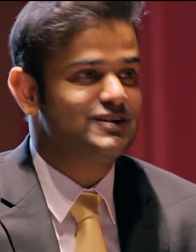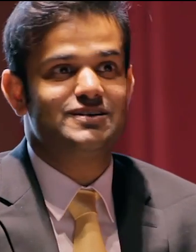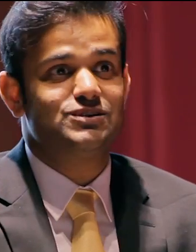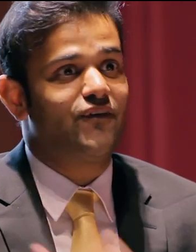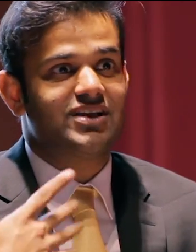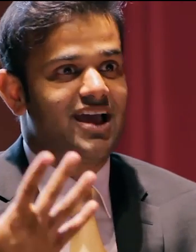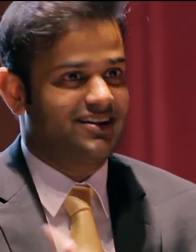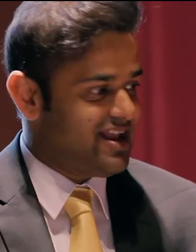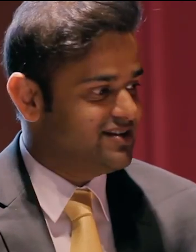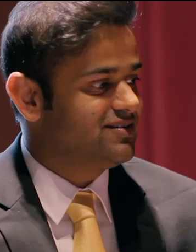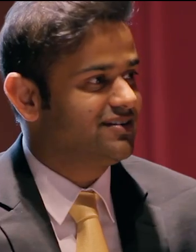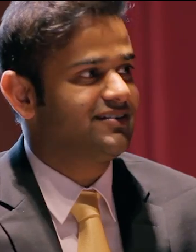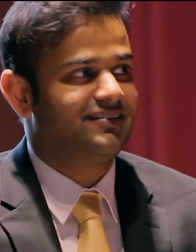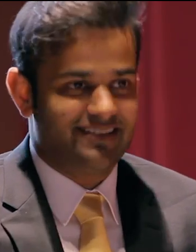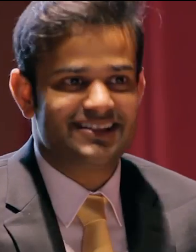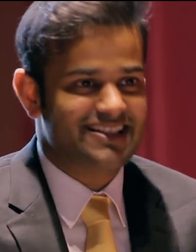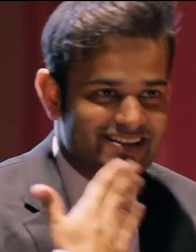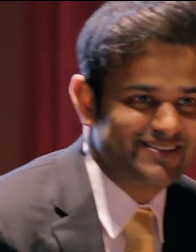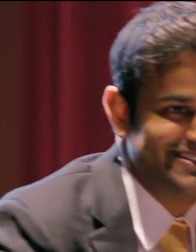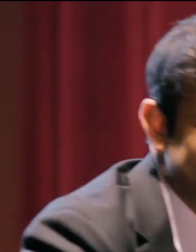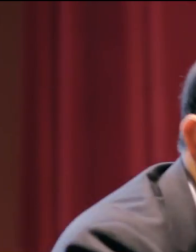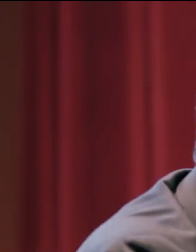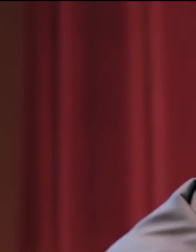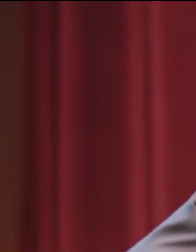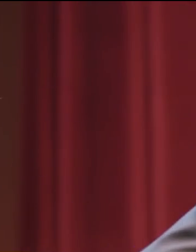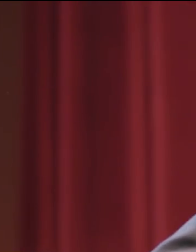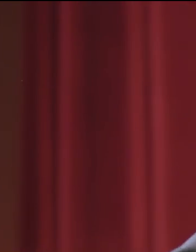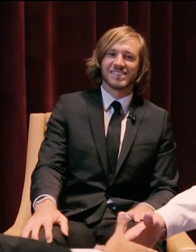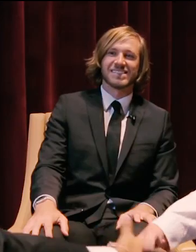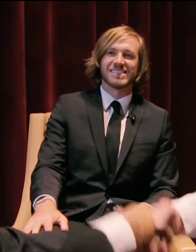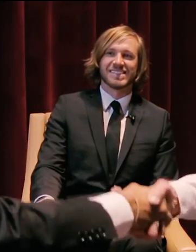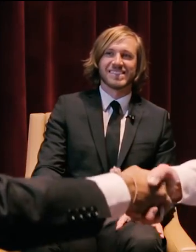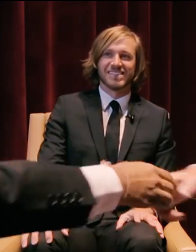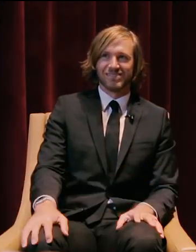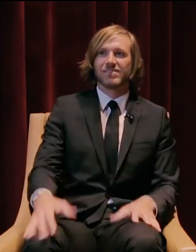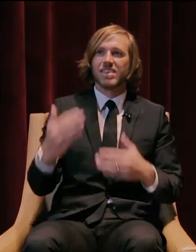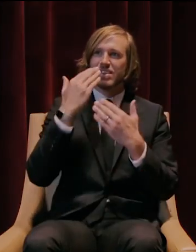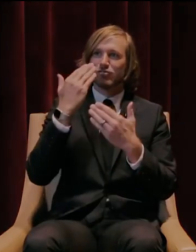coming again. You're welcome. All right, so thank you.